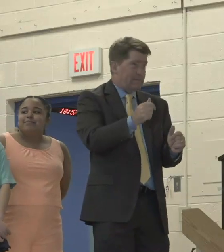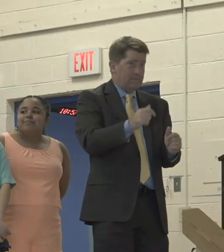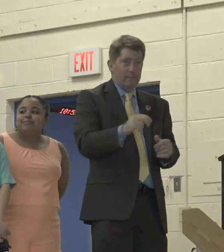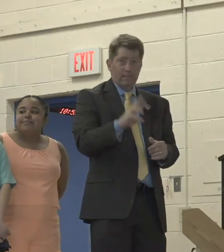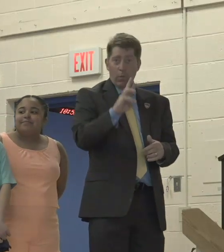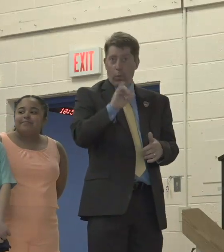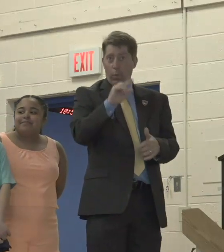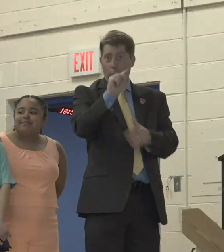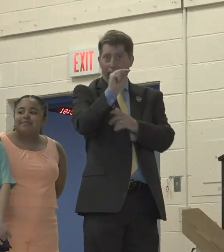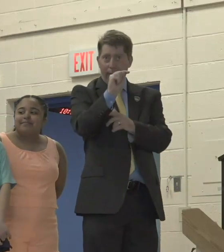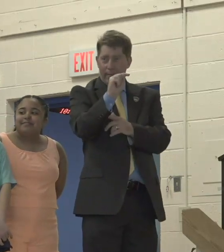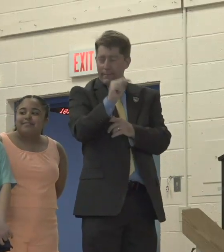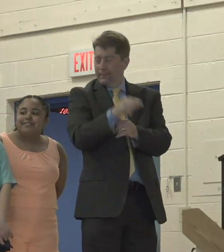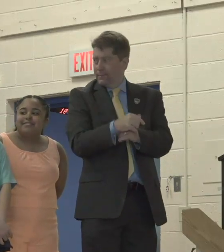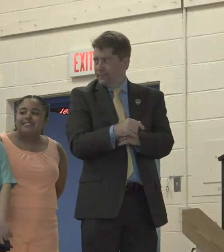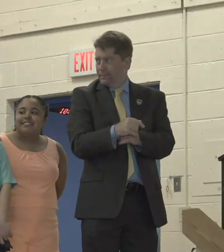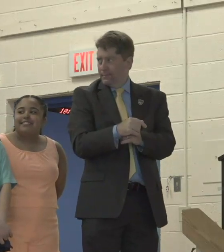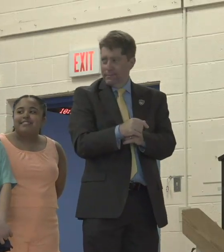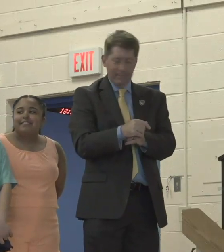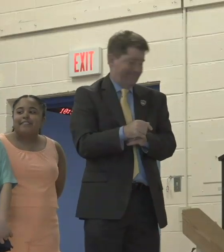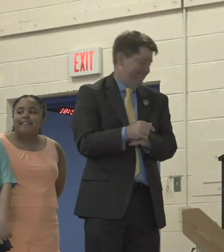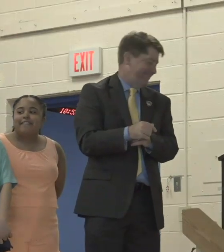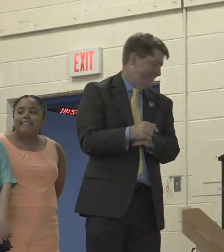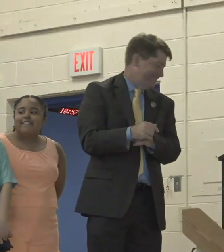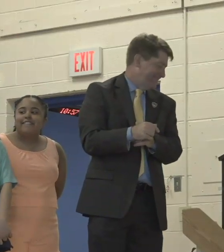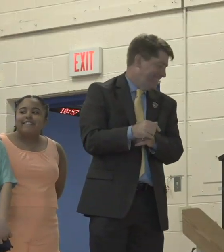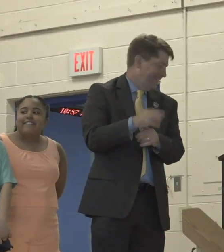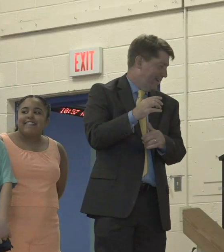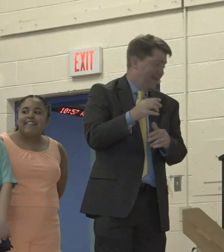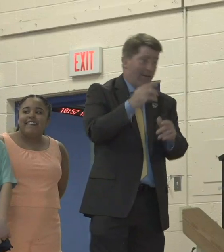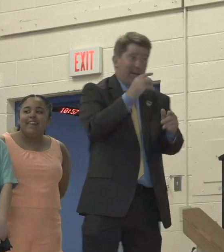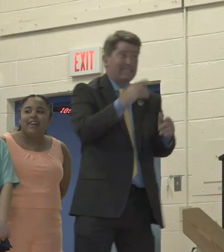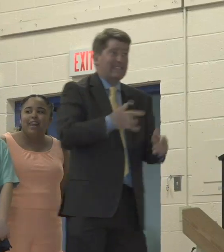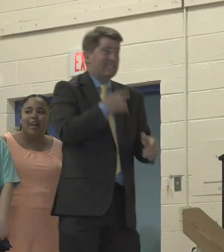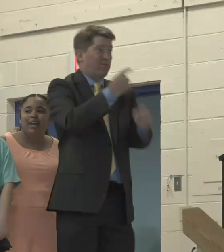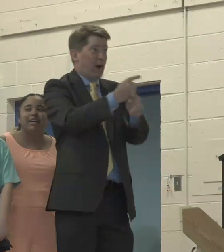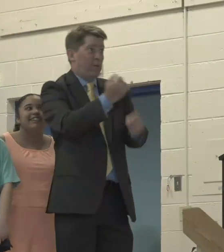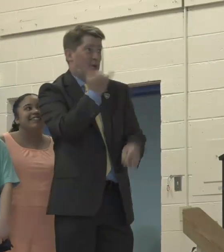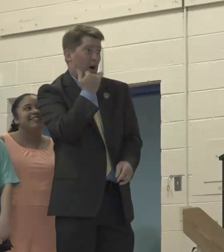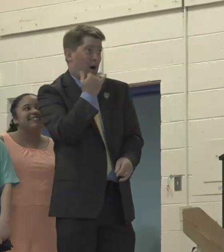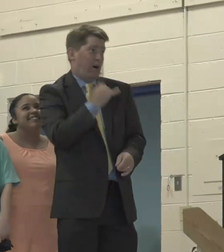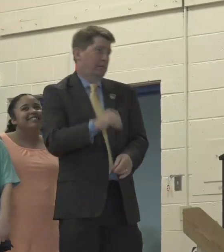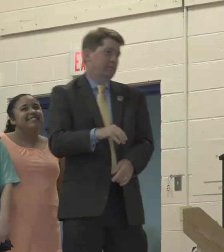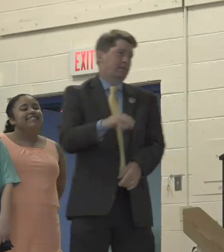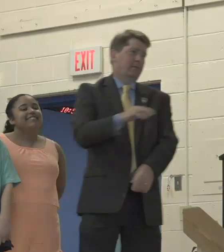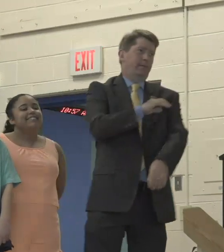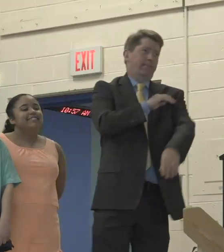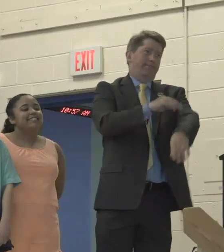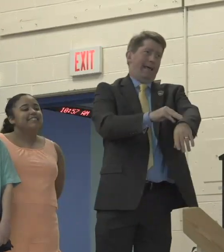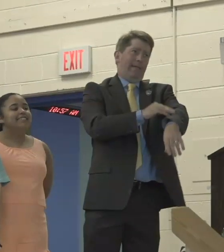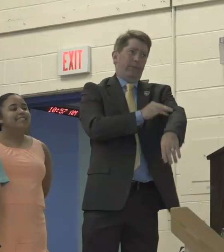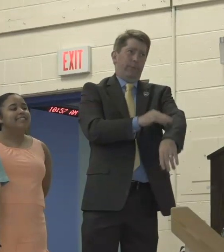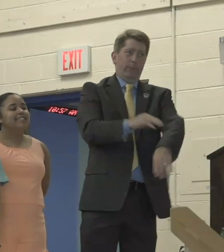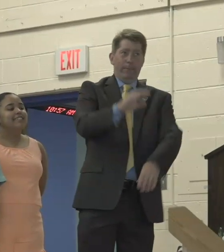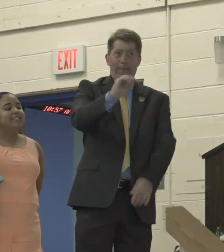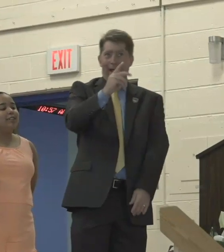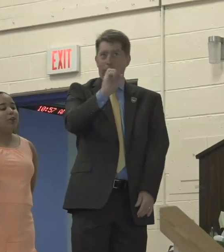And they enjoy helping the teachers. The winner of, we'll see if this student is right or wrong,